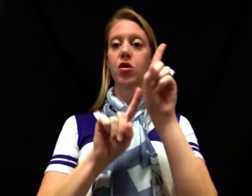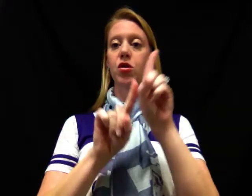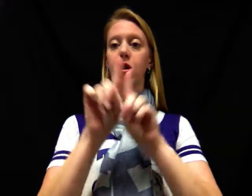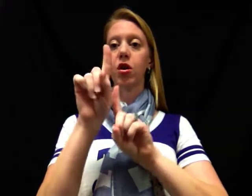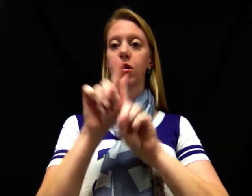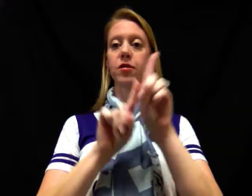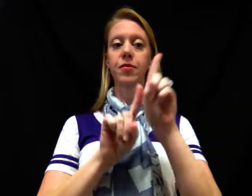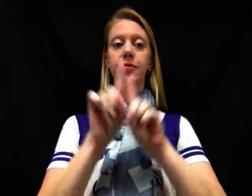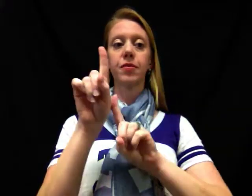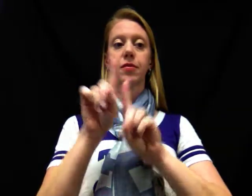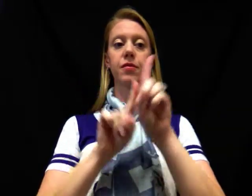star,